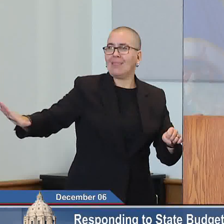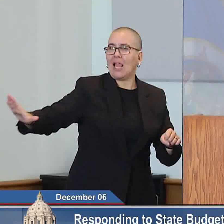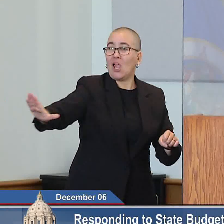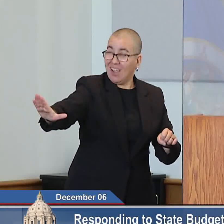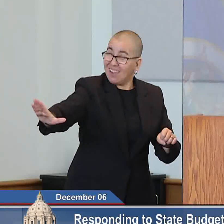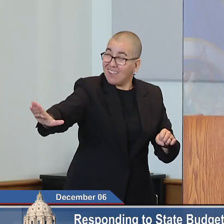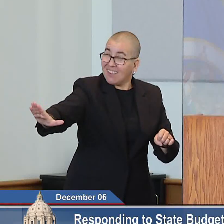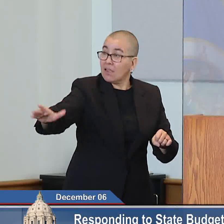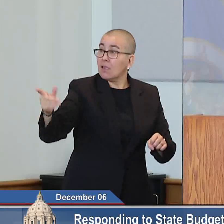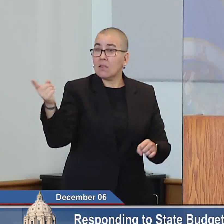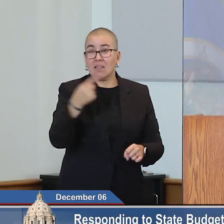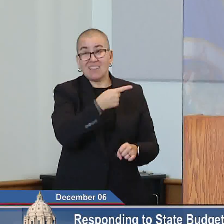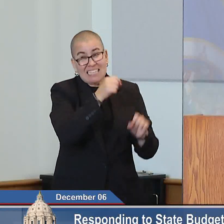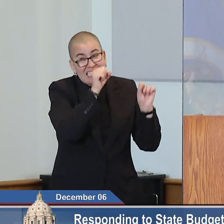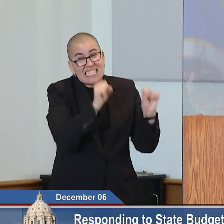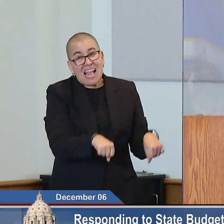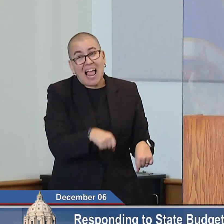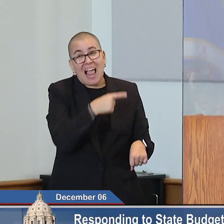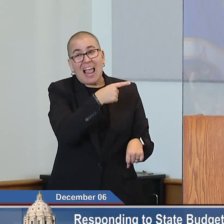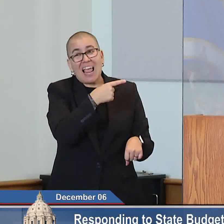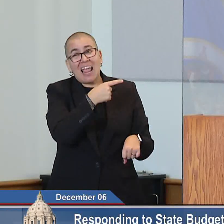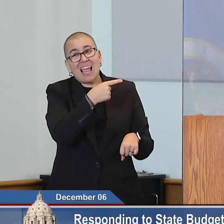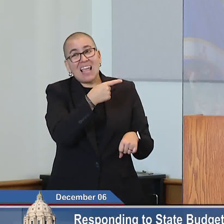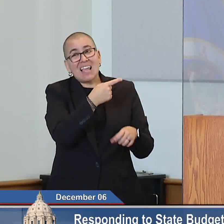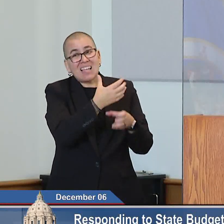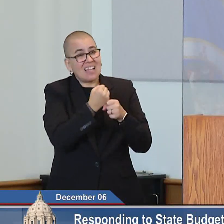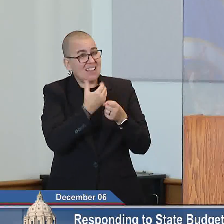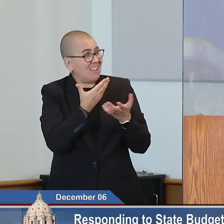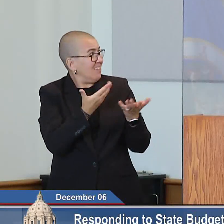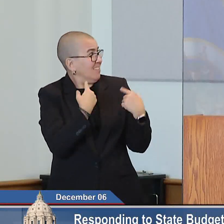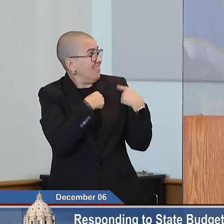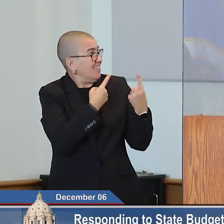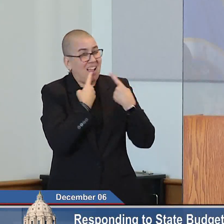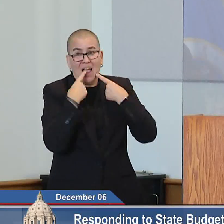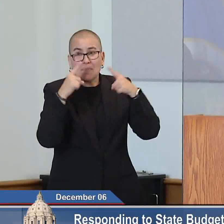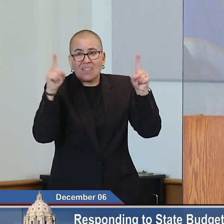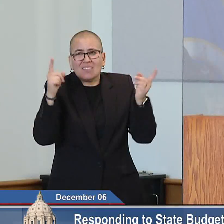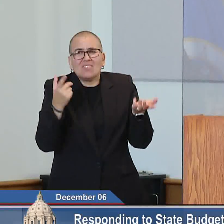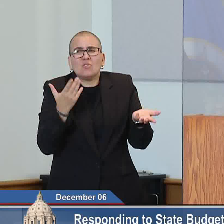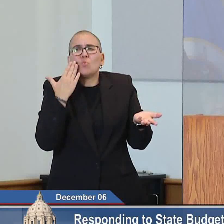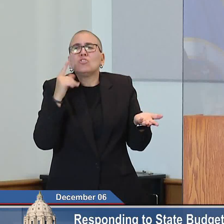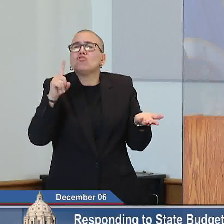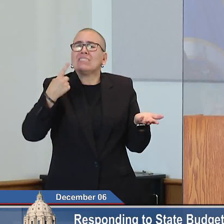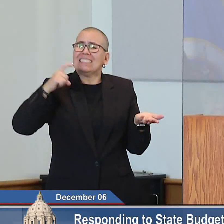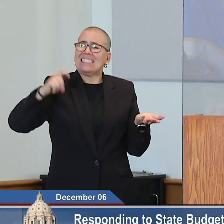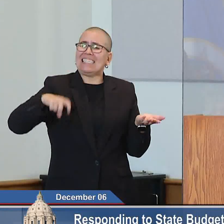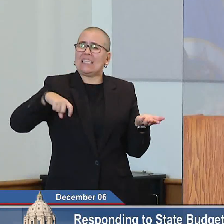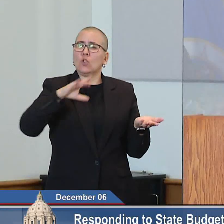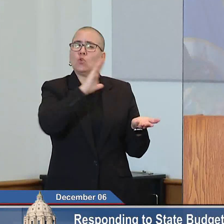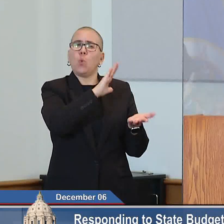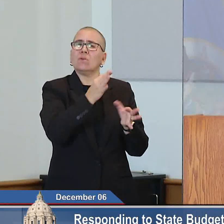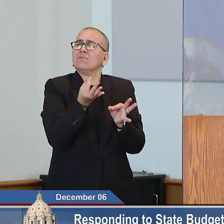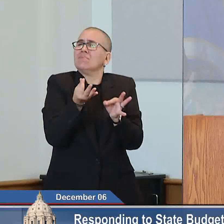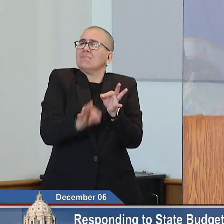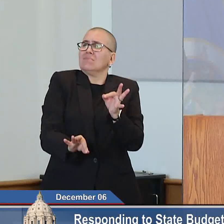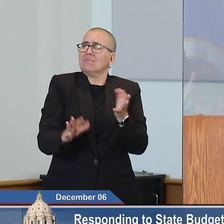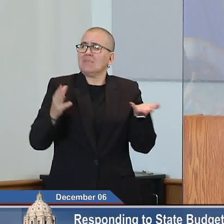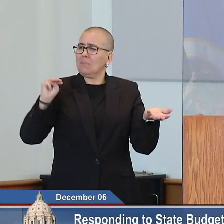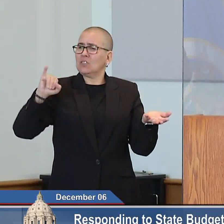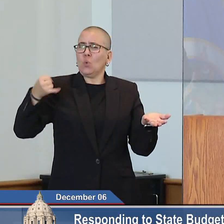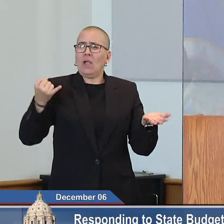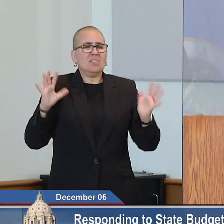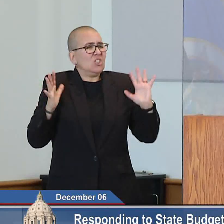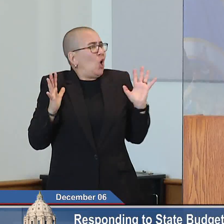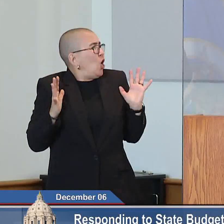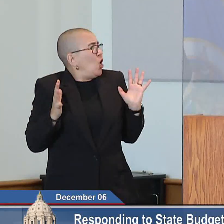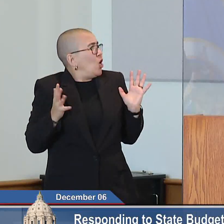and you can get all of what you've just said accomplished, but you only need a simple majority to pass the bill as opposed to having a supermajority of 60. And I'm going